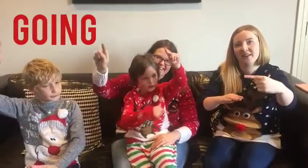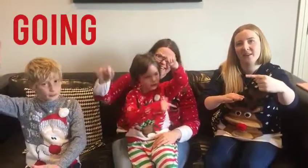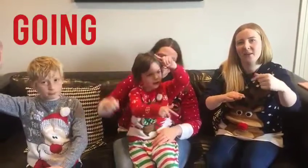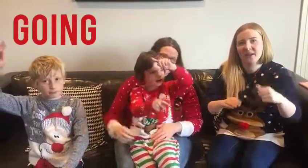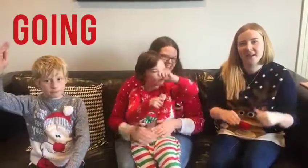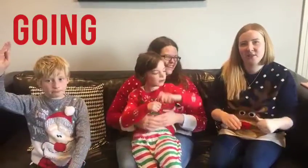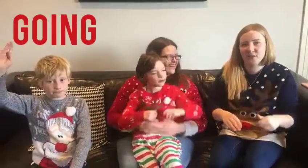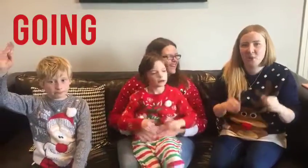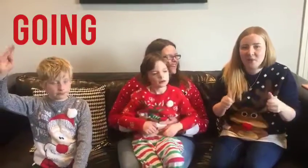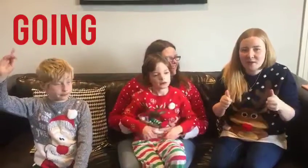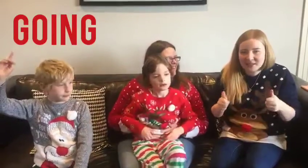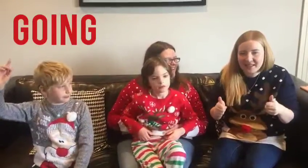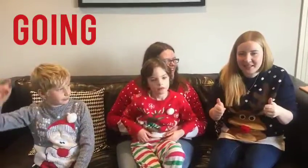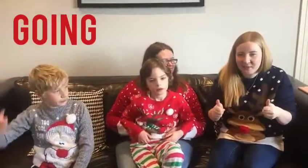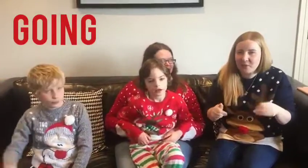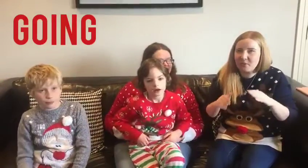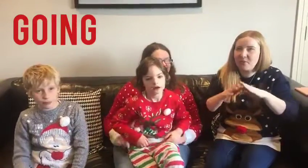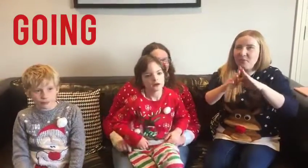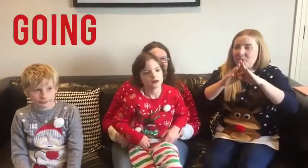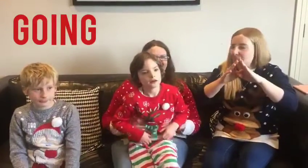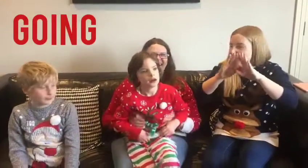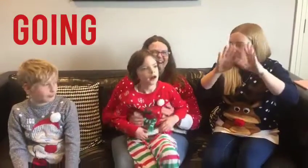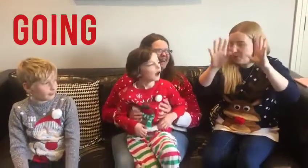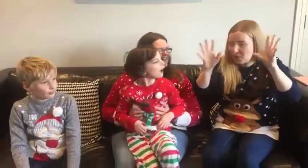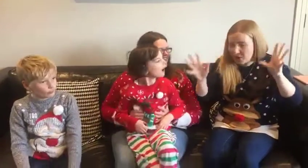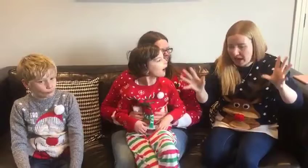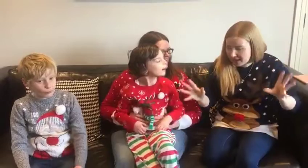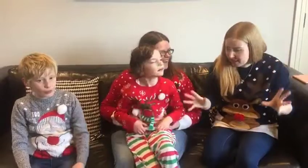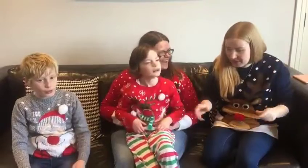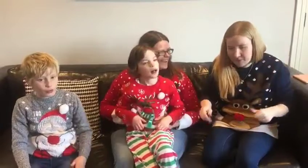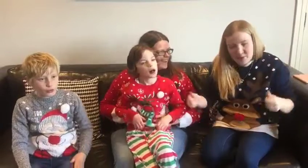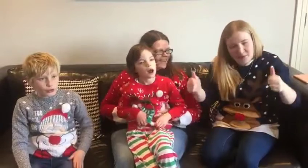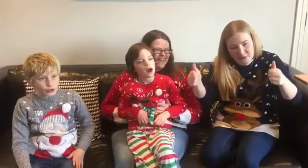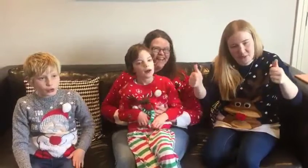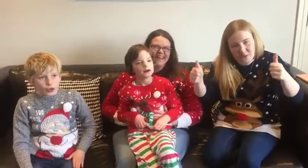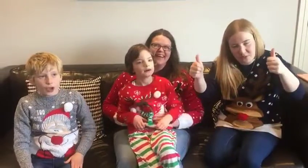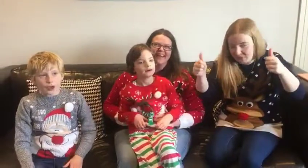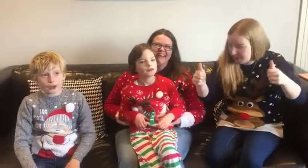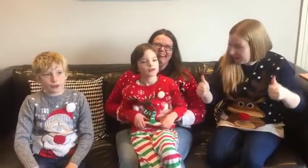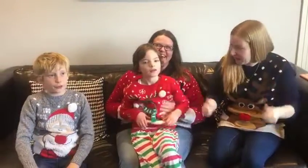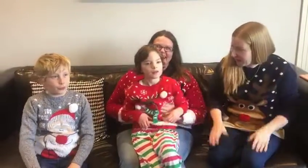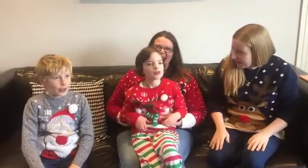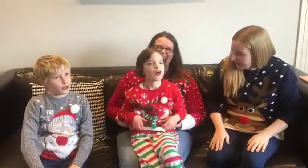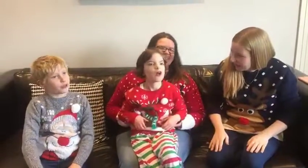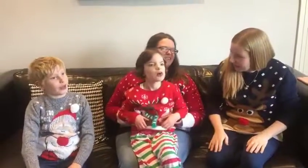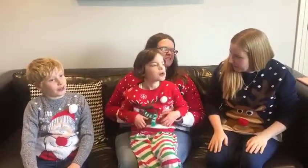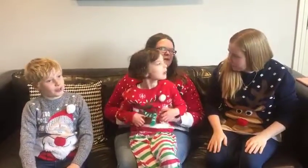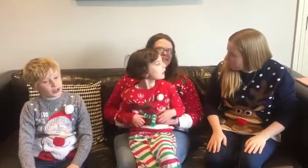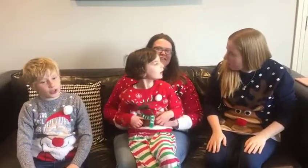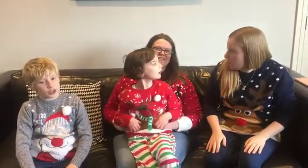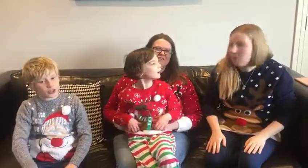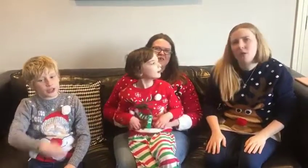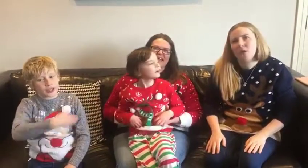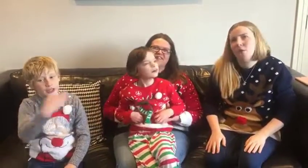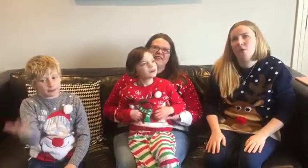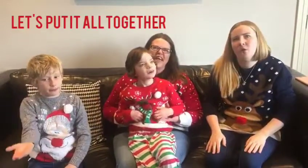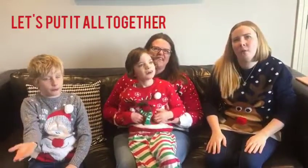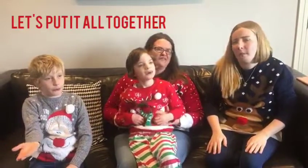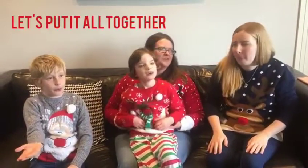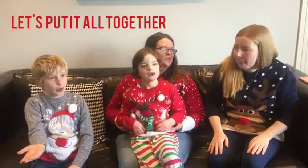Going. Okay, so we hope that was easy. We're not experts, but we've done it. Well, and it doesn't matter if you don't get every